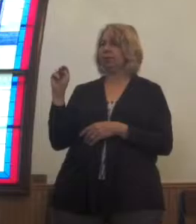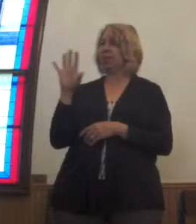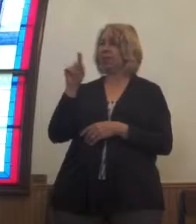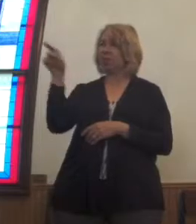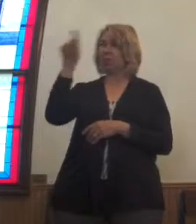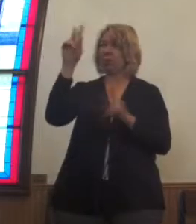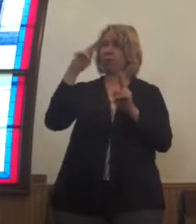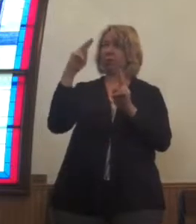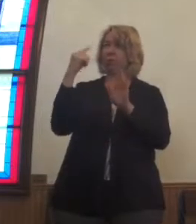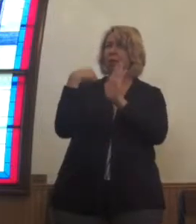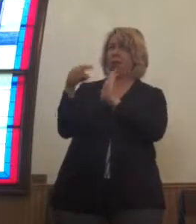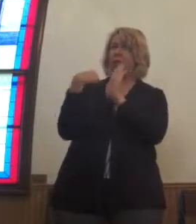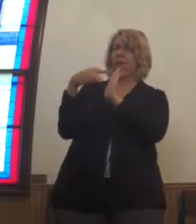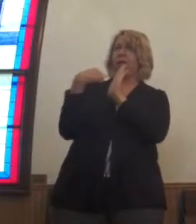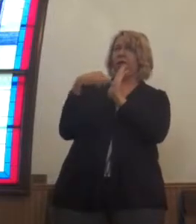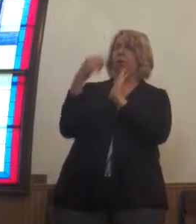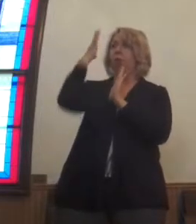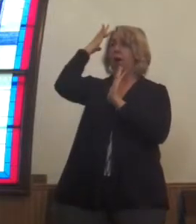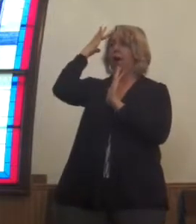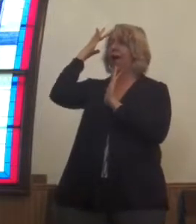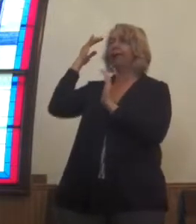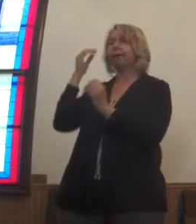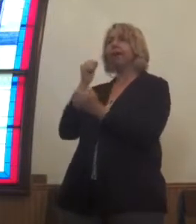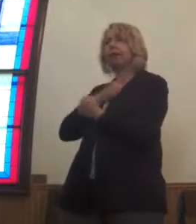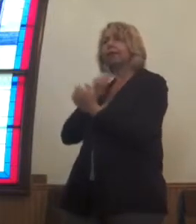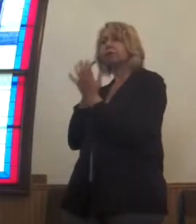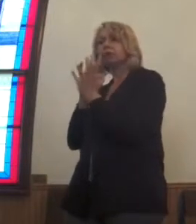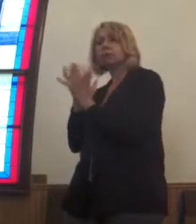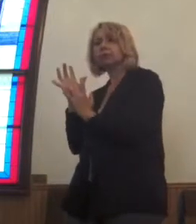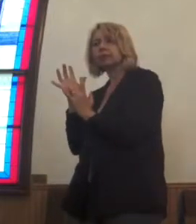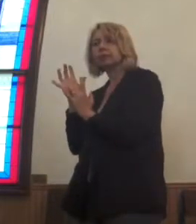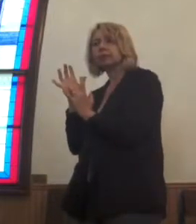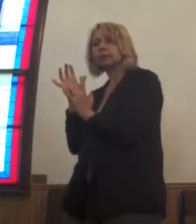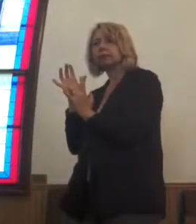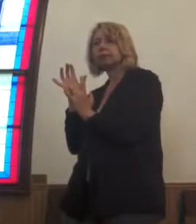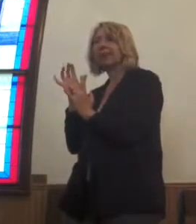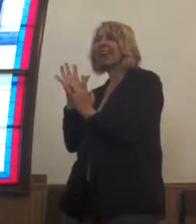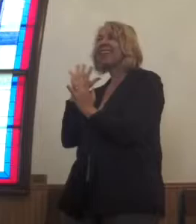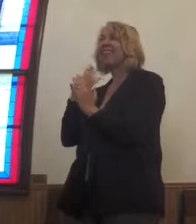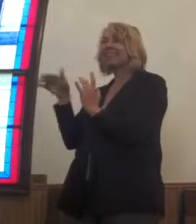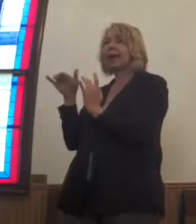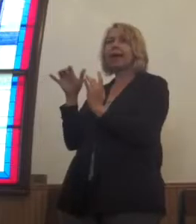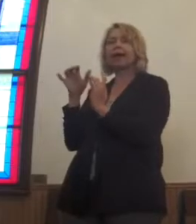persecution drives you deeper into God's kingdom. Now,